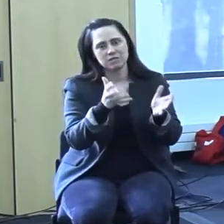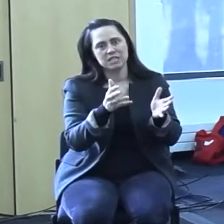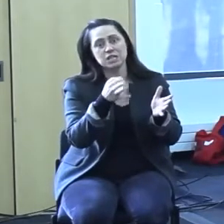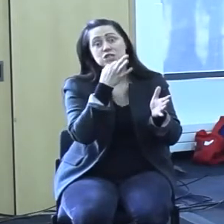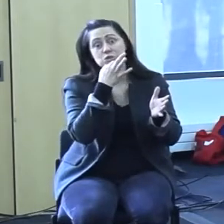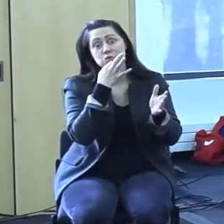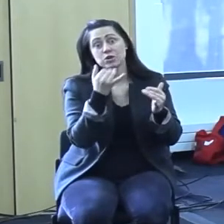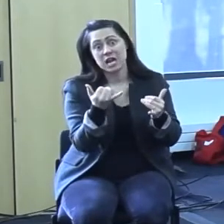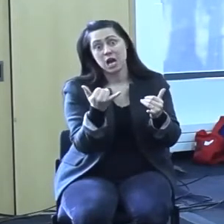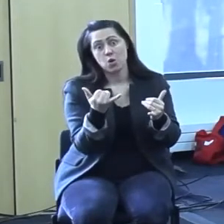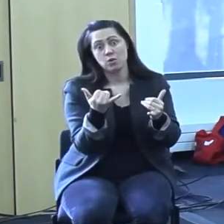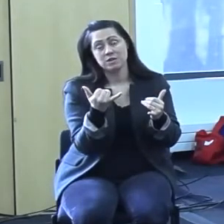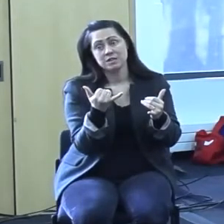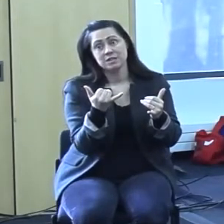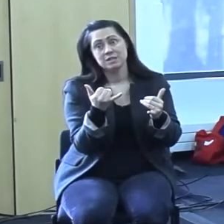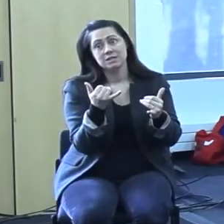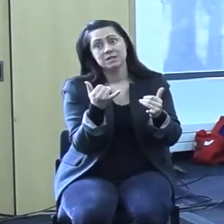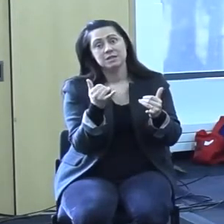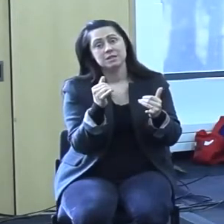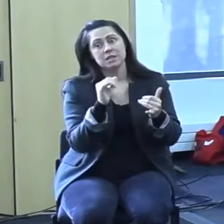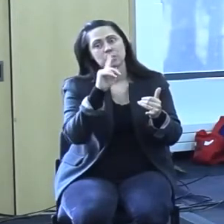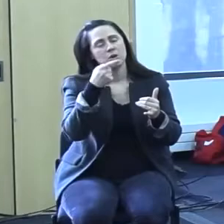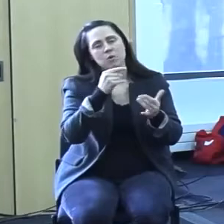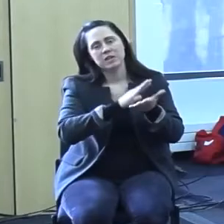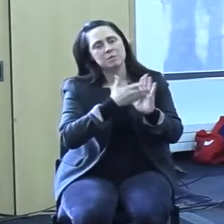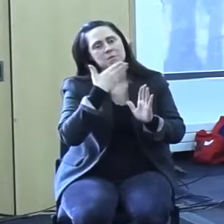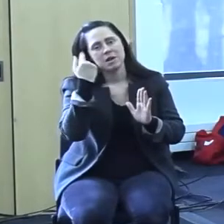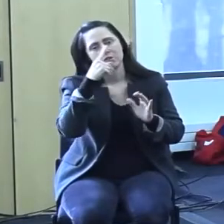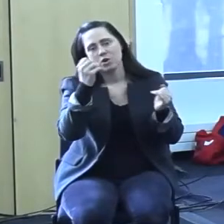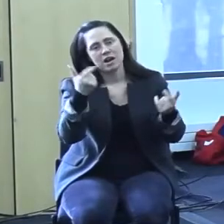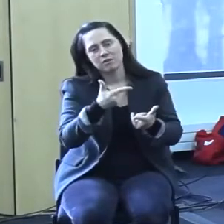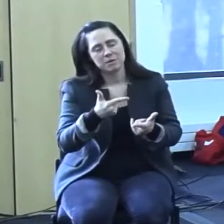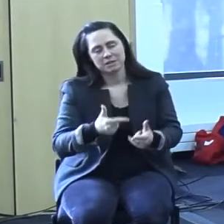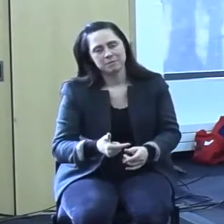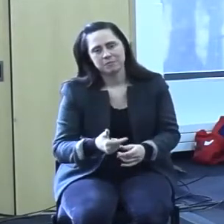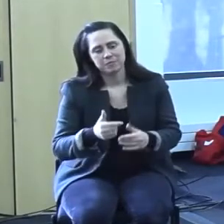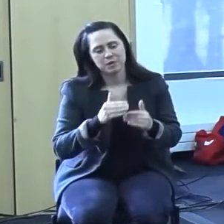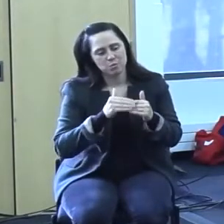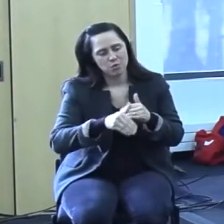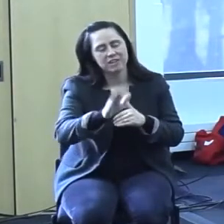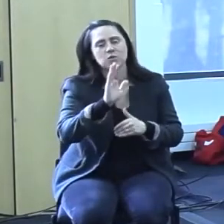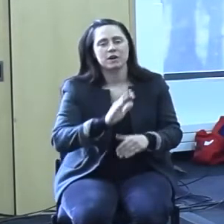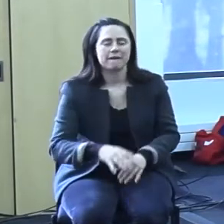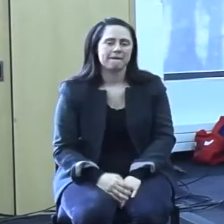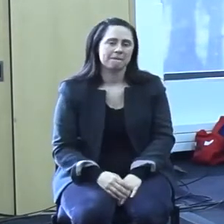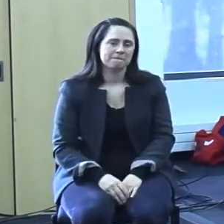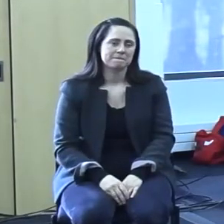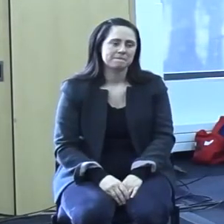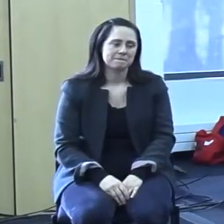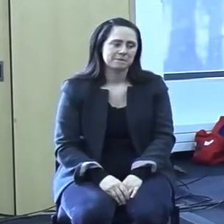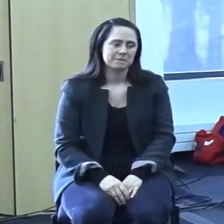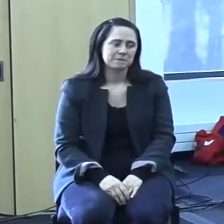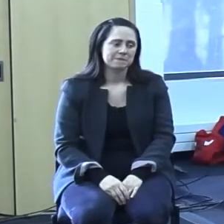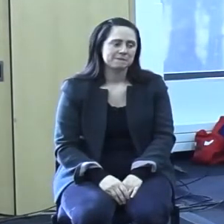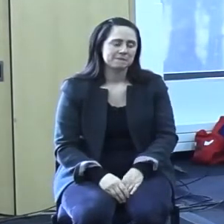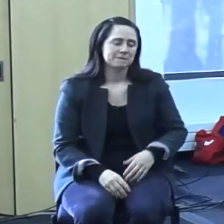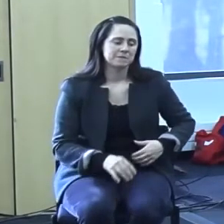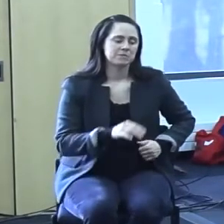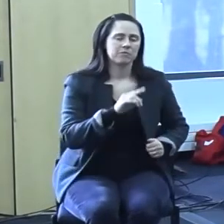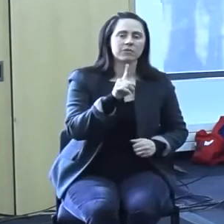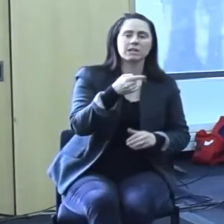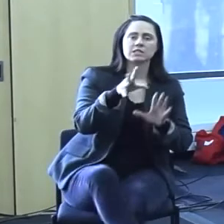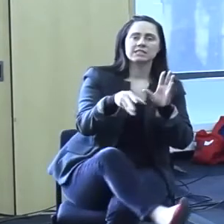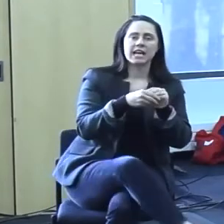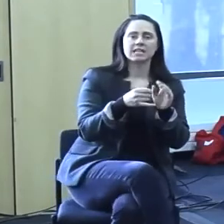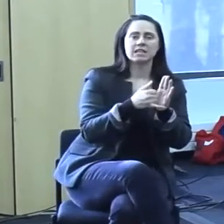sooner now, it'd only be better for everyone moving forward. Yeah, I want to just add to that. I